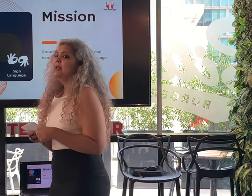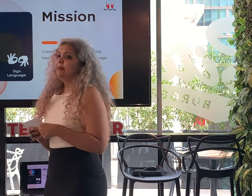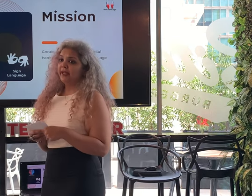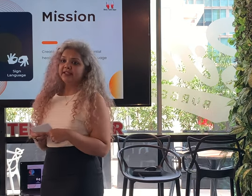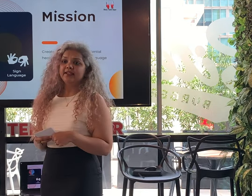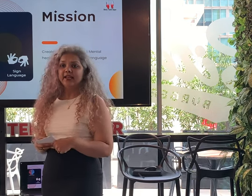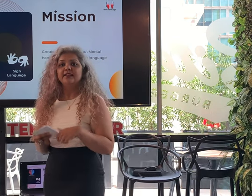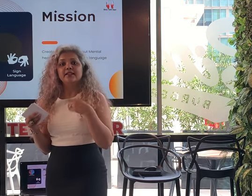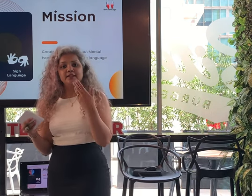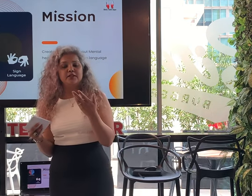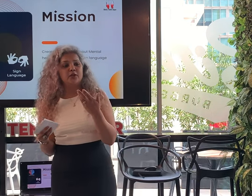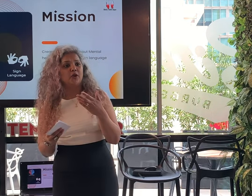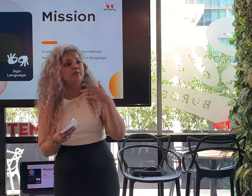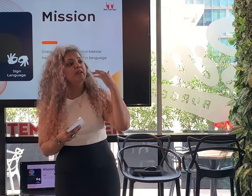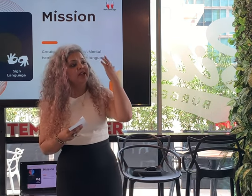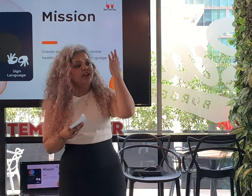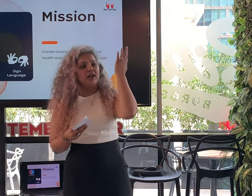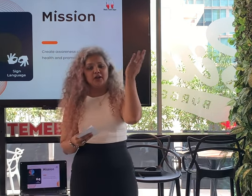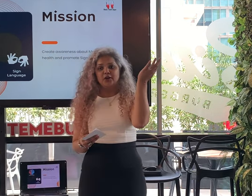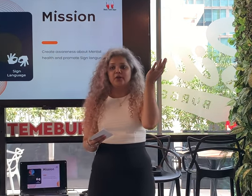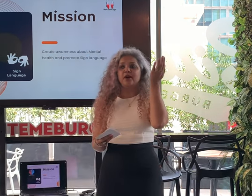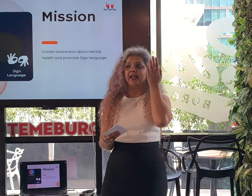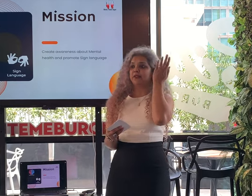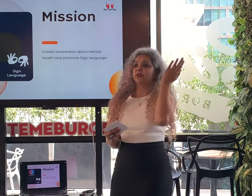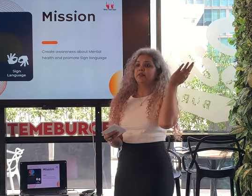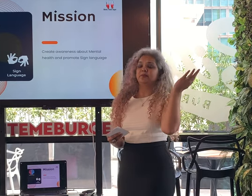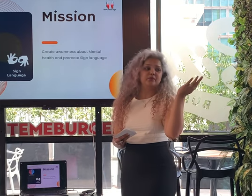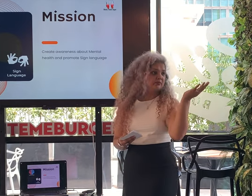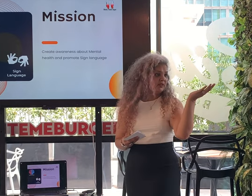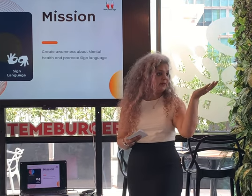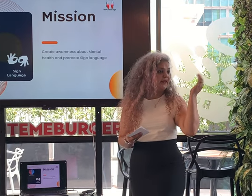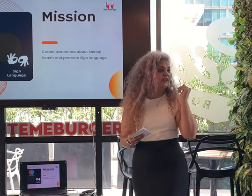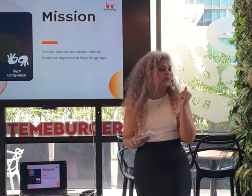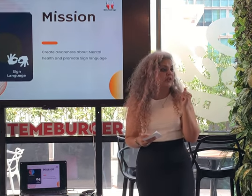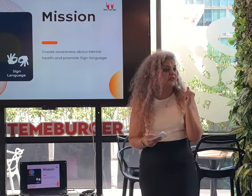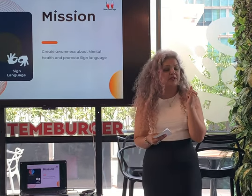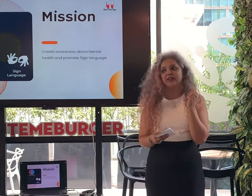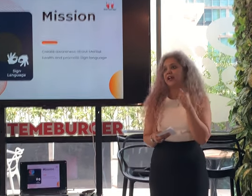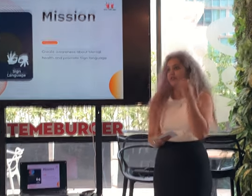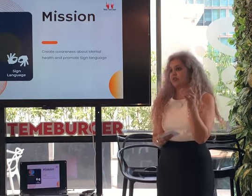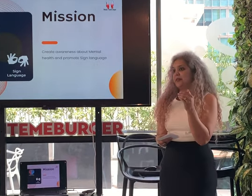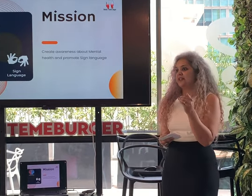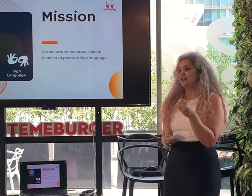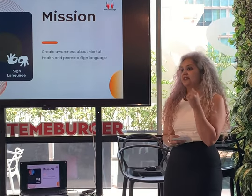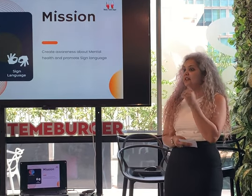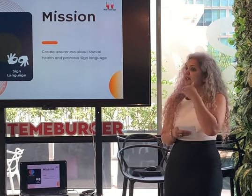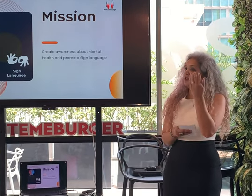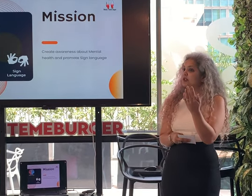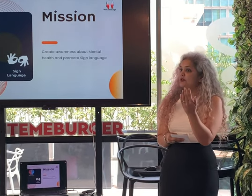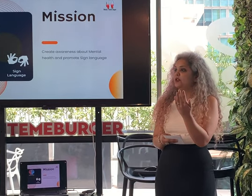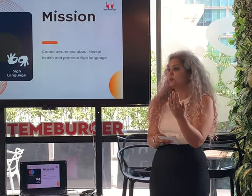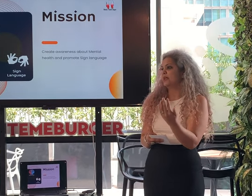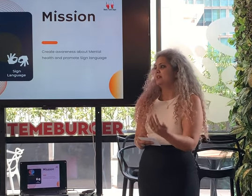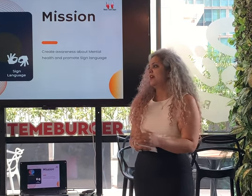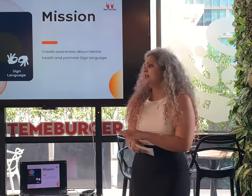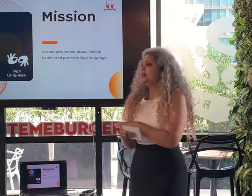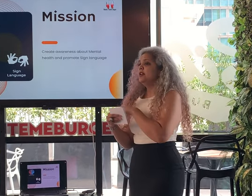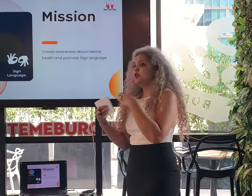Mental health is the norm. I was speaking to one of the other speakers and they were also into mental health. So